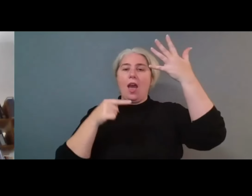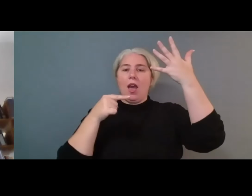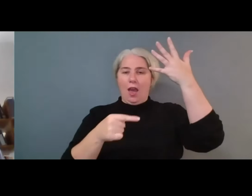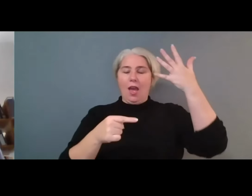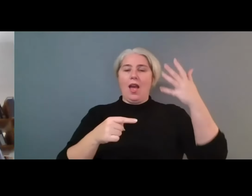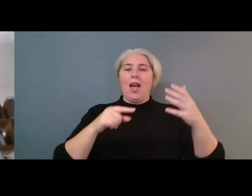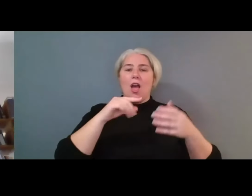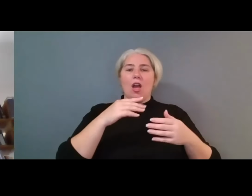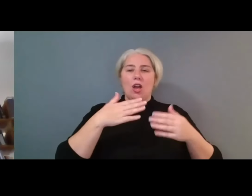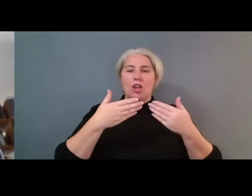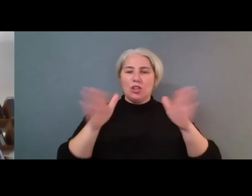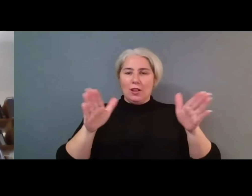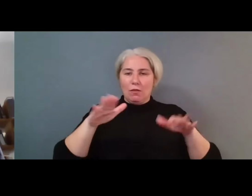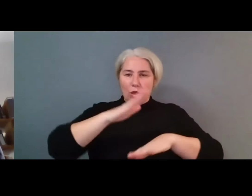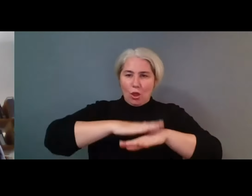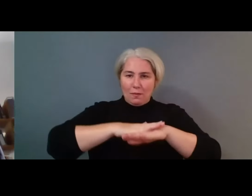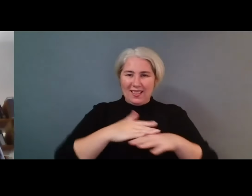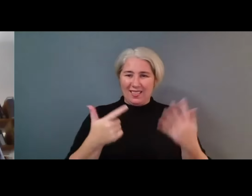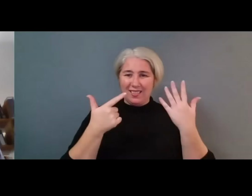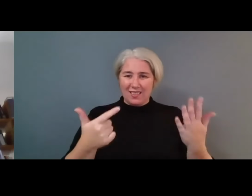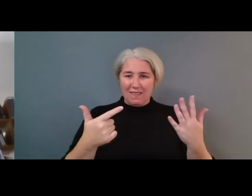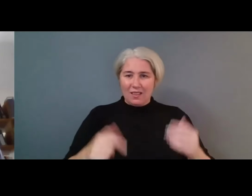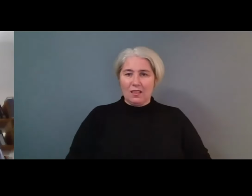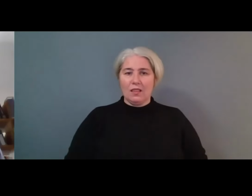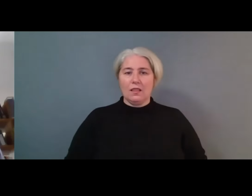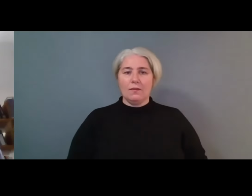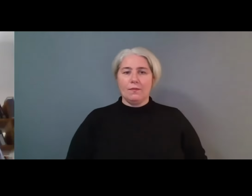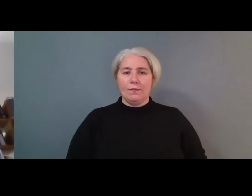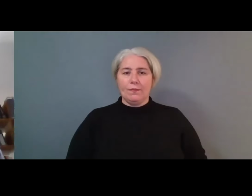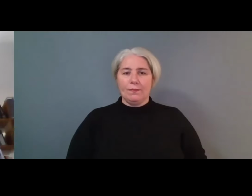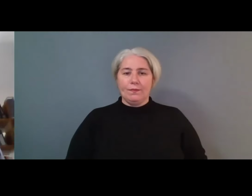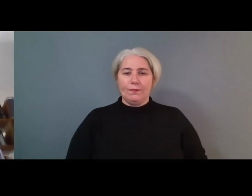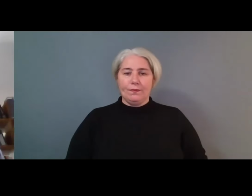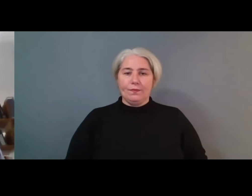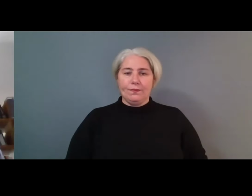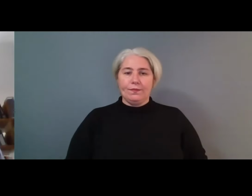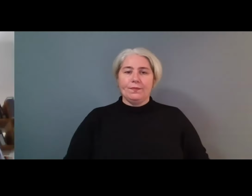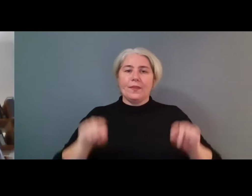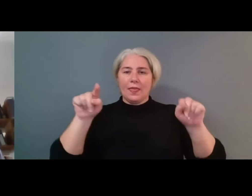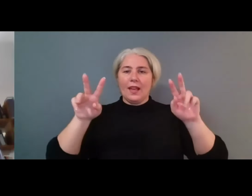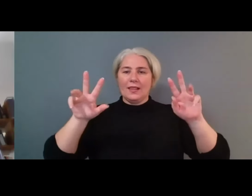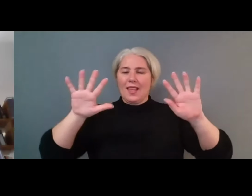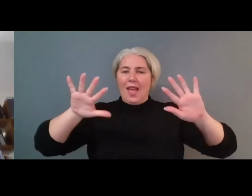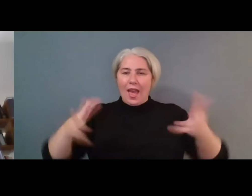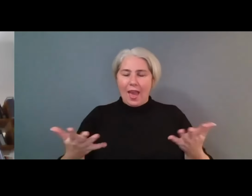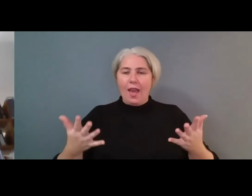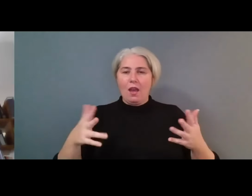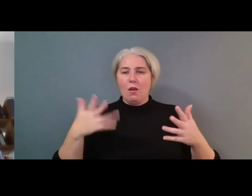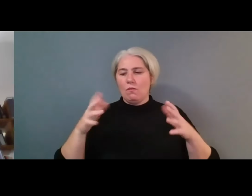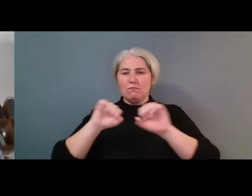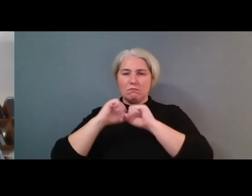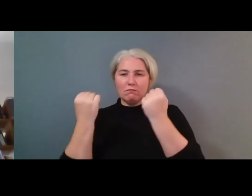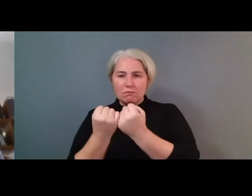on meaningful participation of organizations of people with disabilities